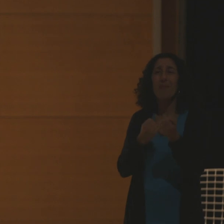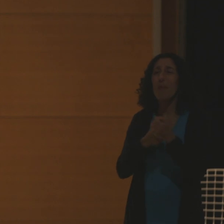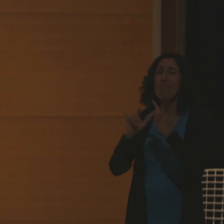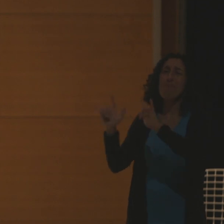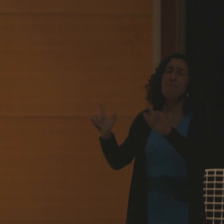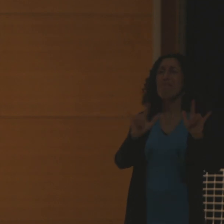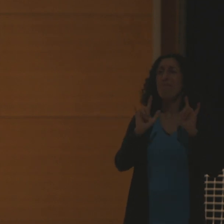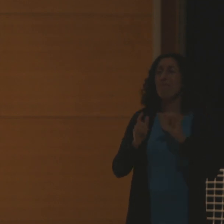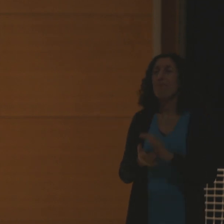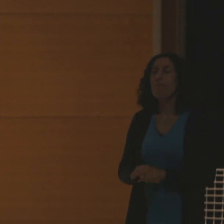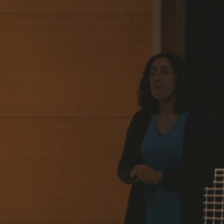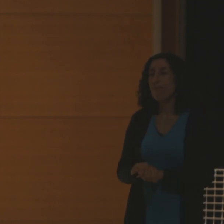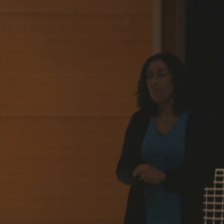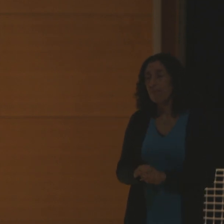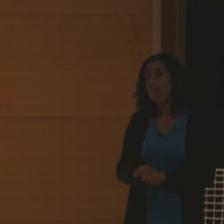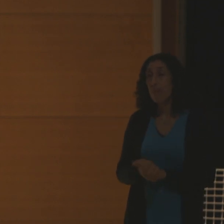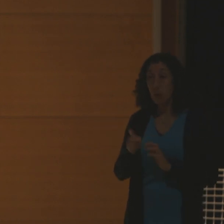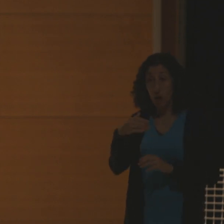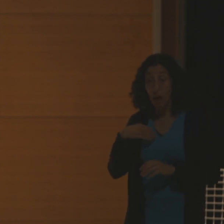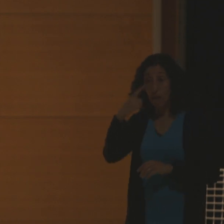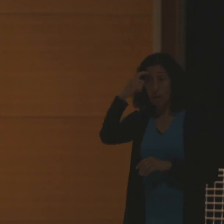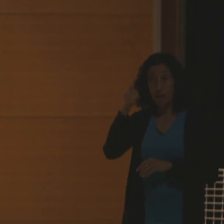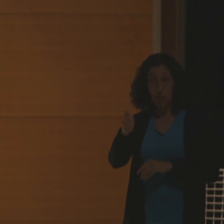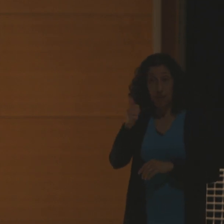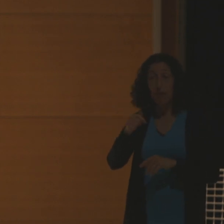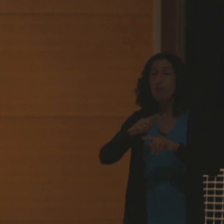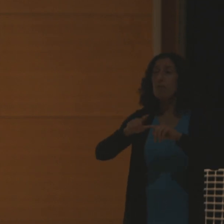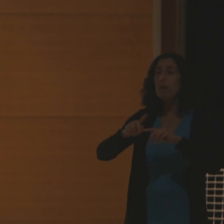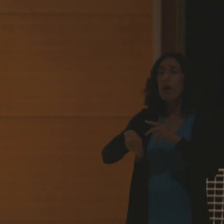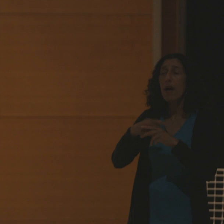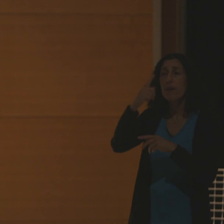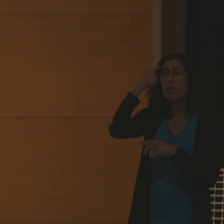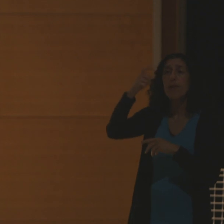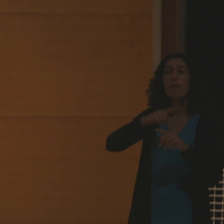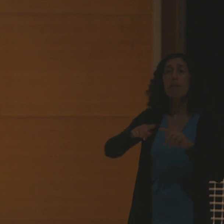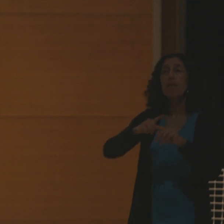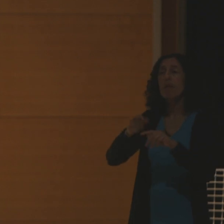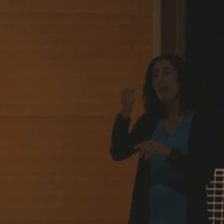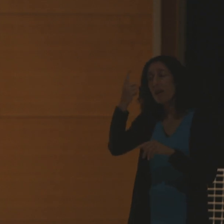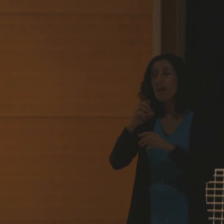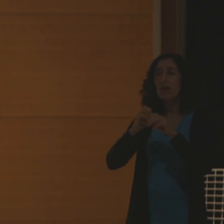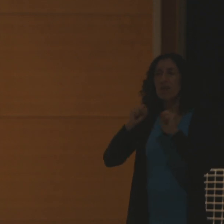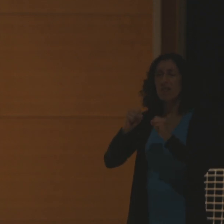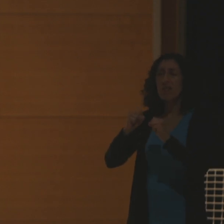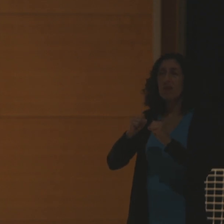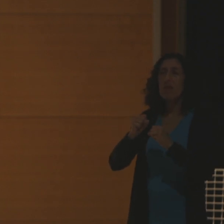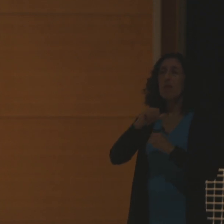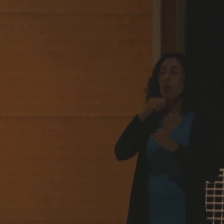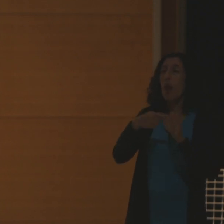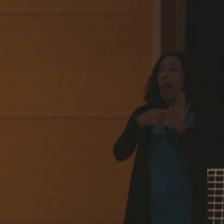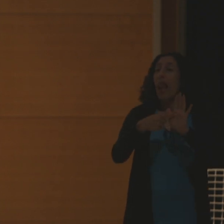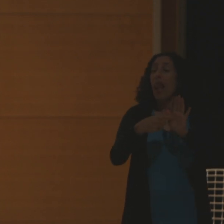all. To anyone with a dream of any kind, it is your duty to protect it, water it, and do your